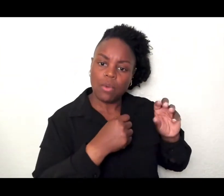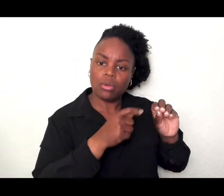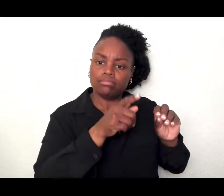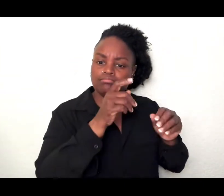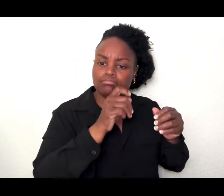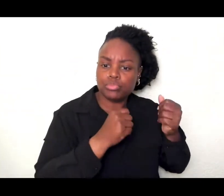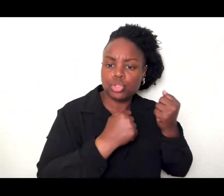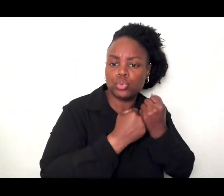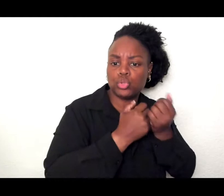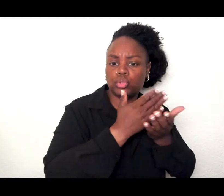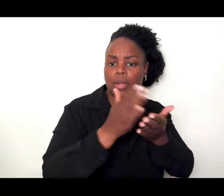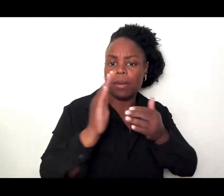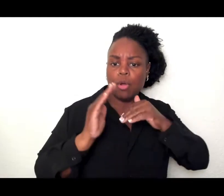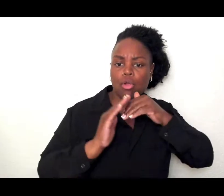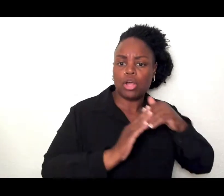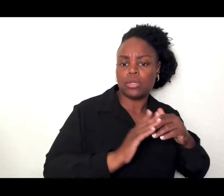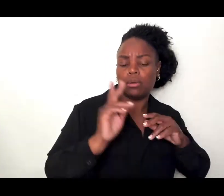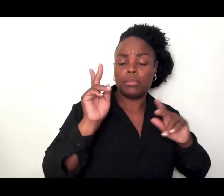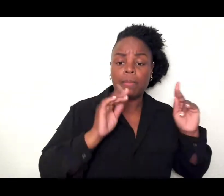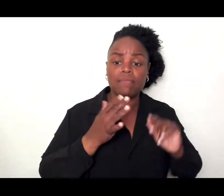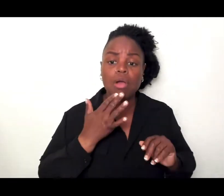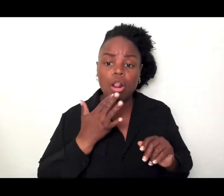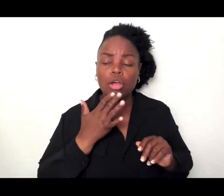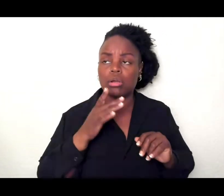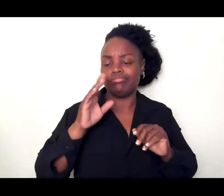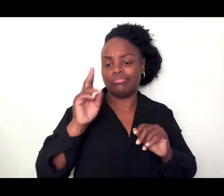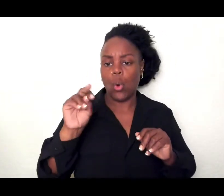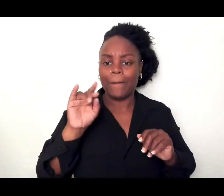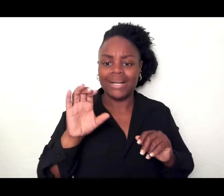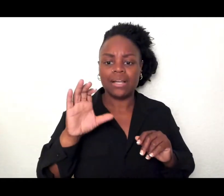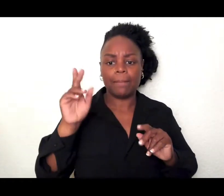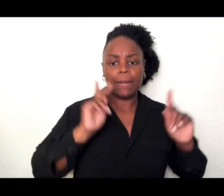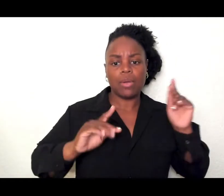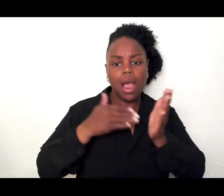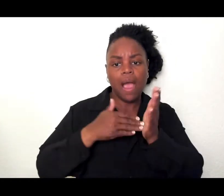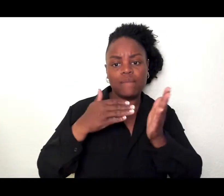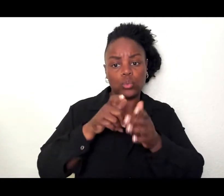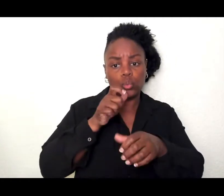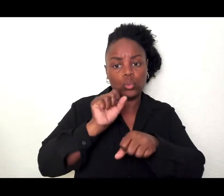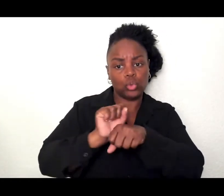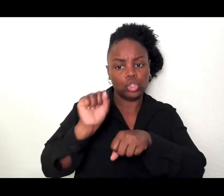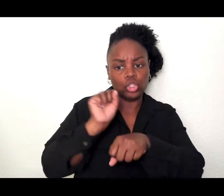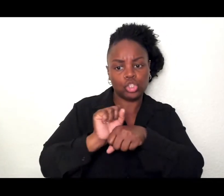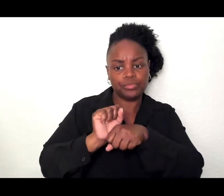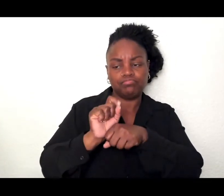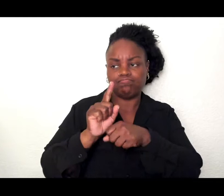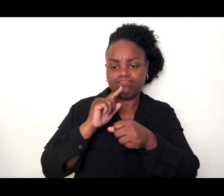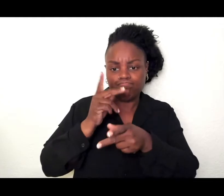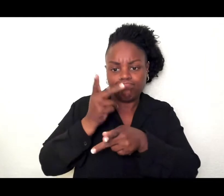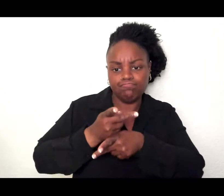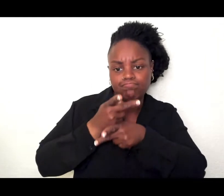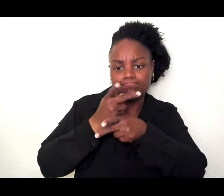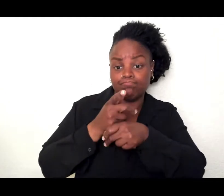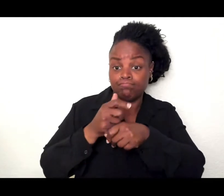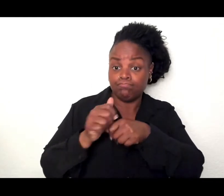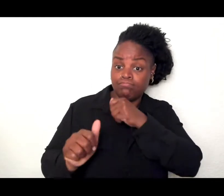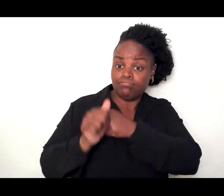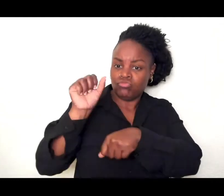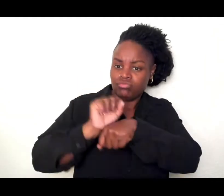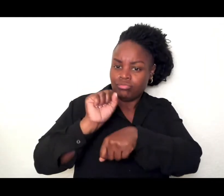are persecuted, marginalized people of color, nomadic people, often who were working very